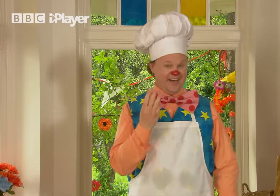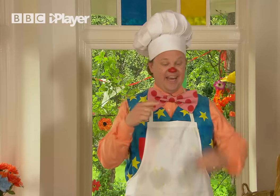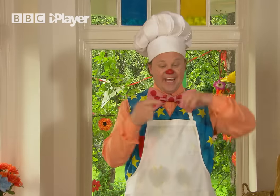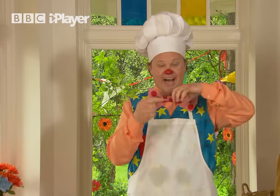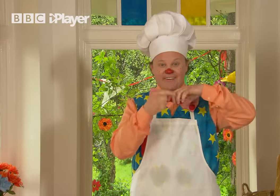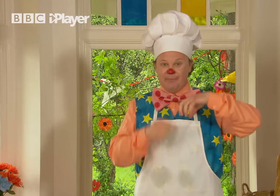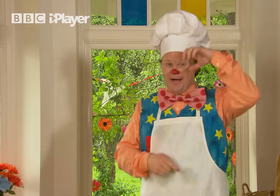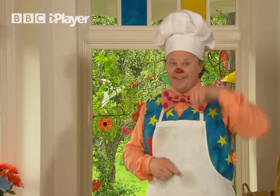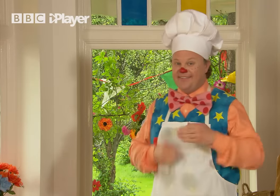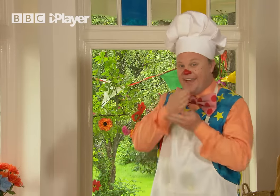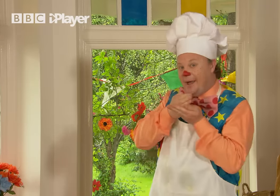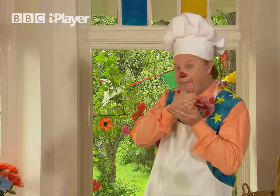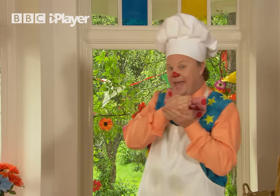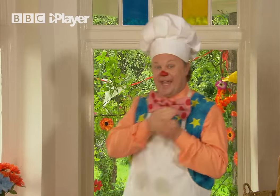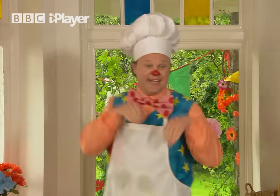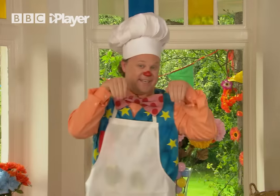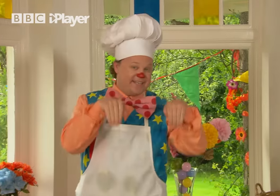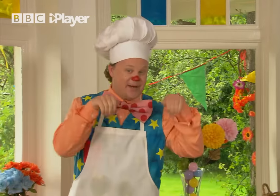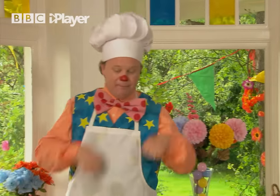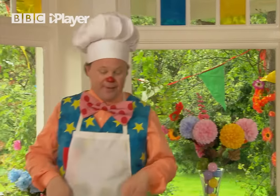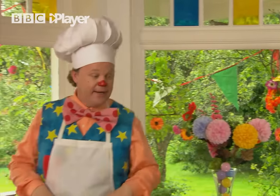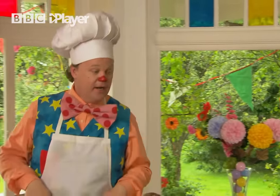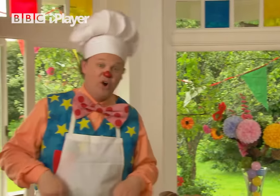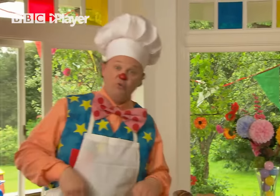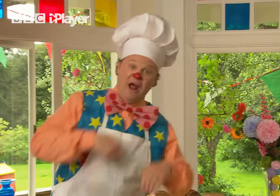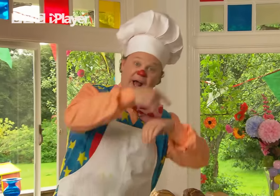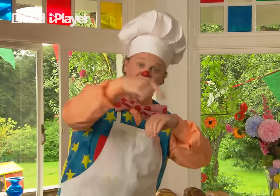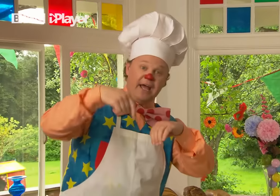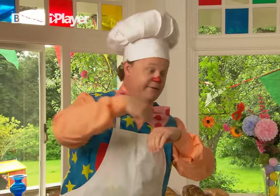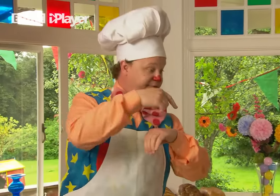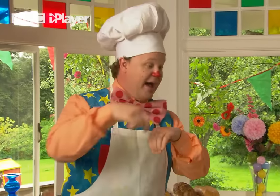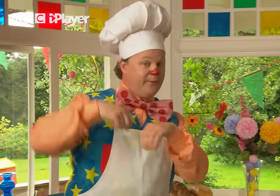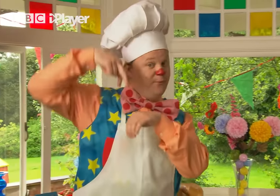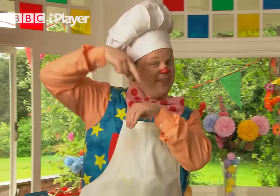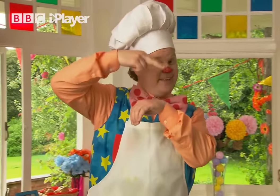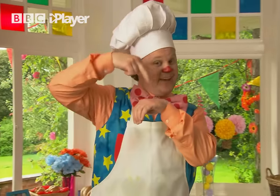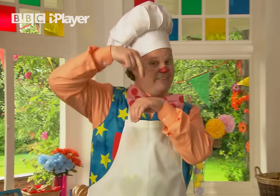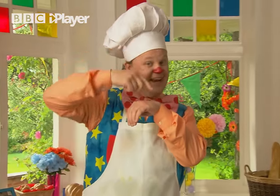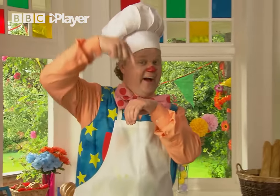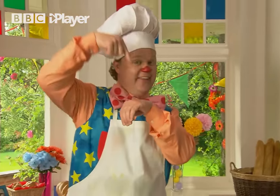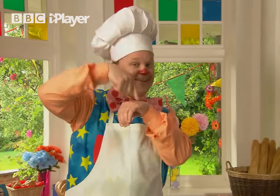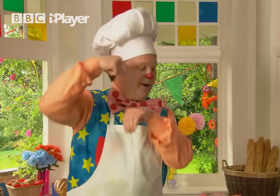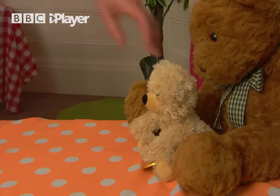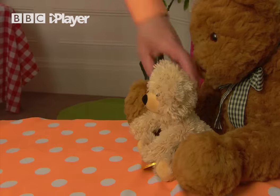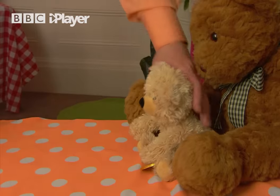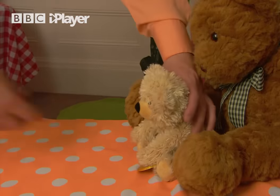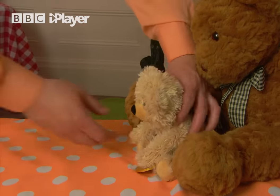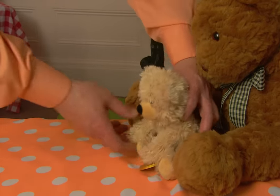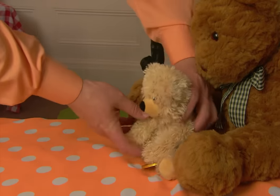Three currant buns in a baker's shop, round and fat with a cherry on the top. Along